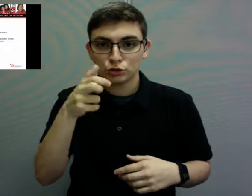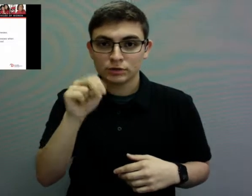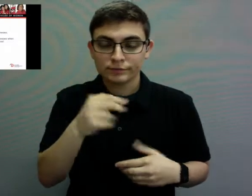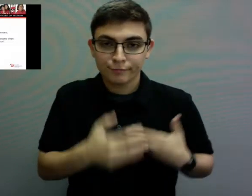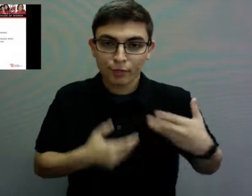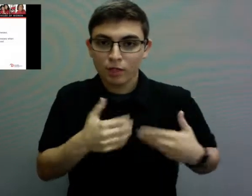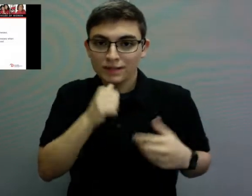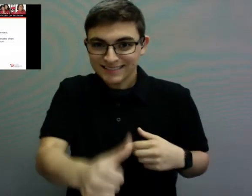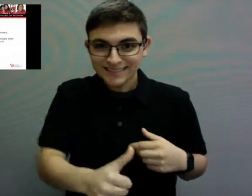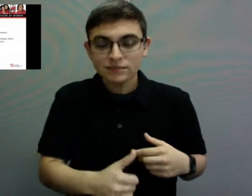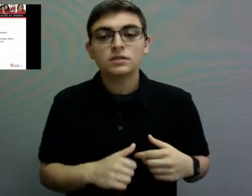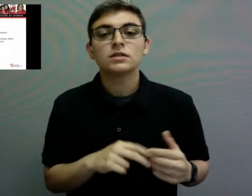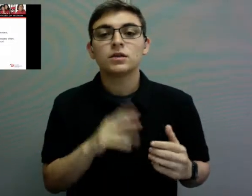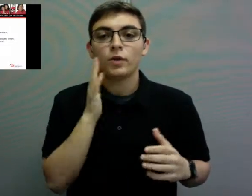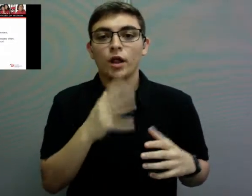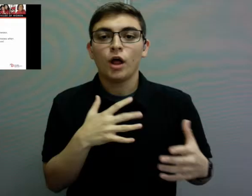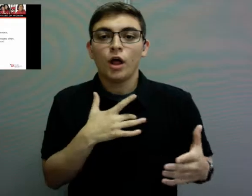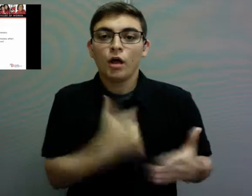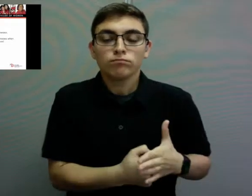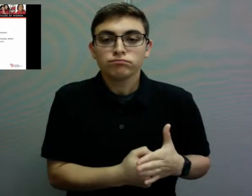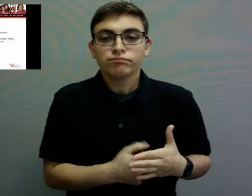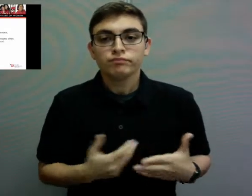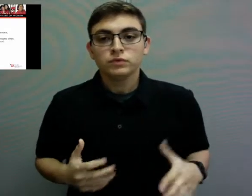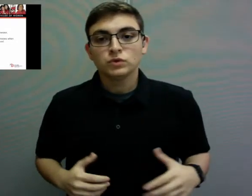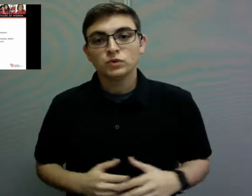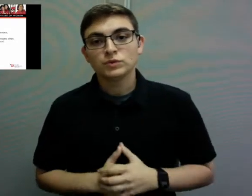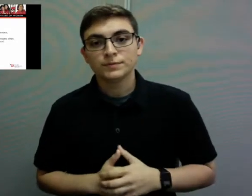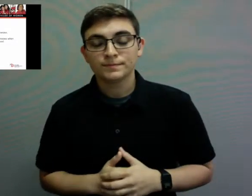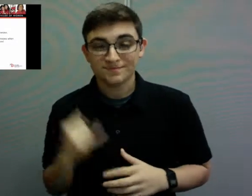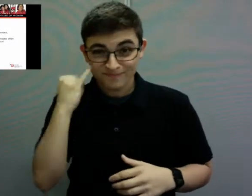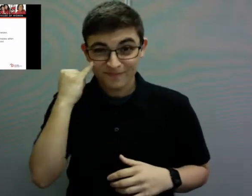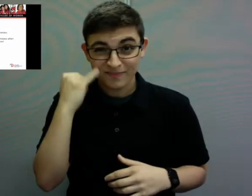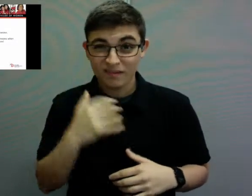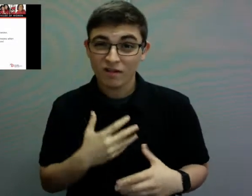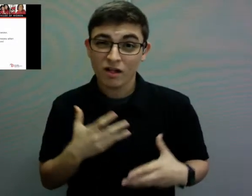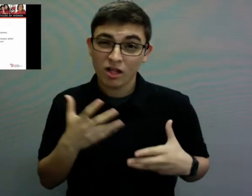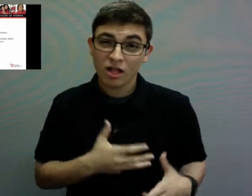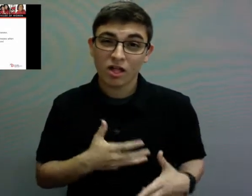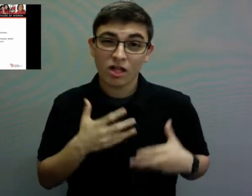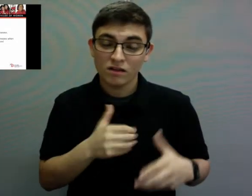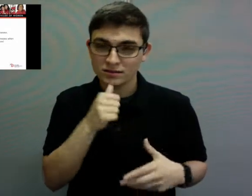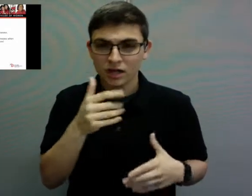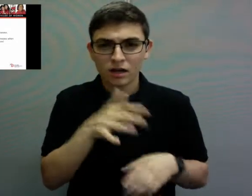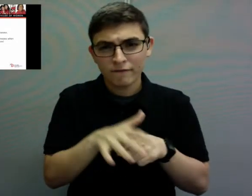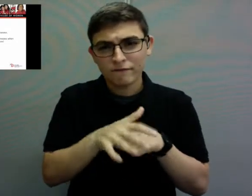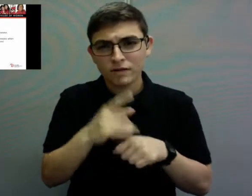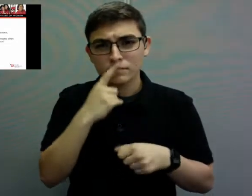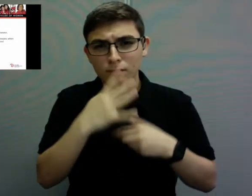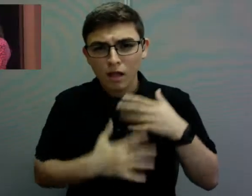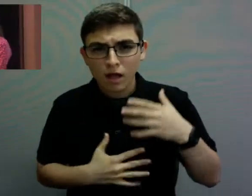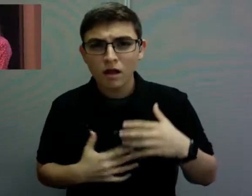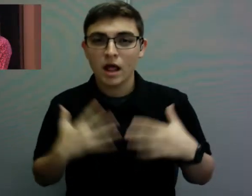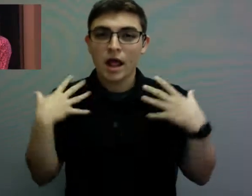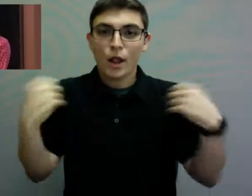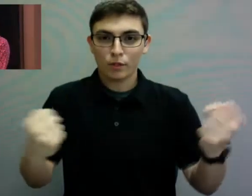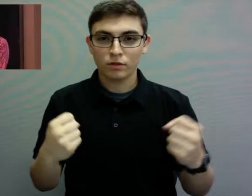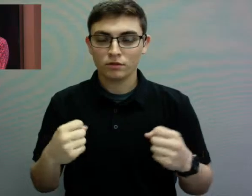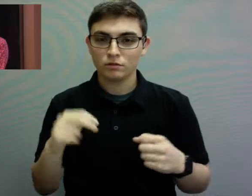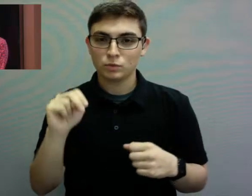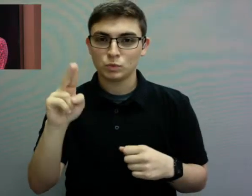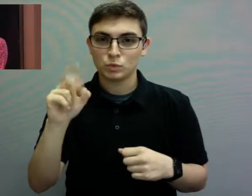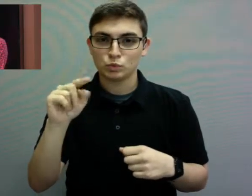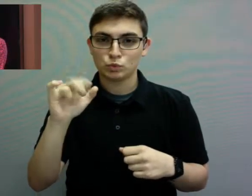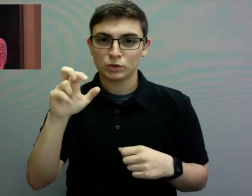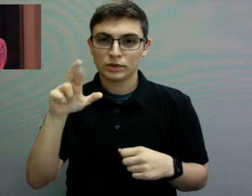heart. Heart disease develops over years and progresses when the heart doesn't get enough nutrient-rich blood. What's the purpose of the